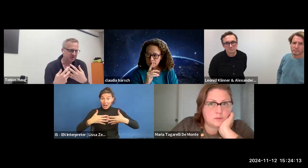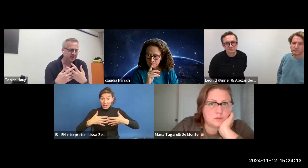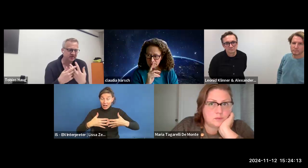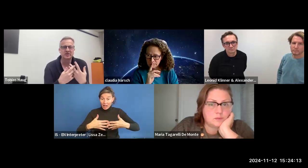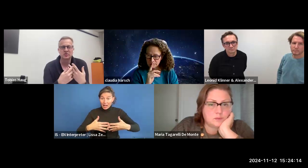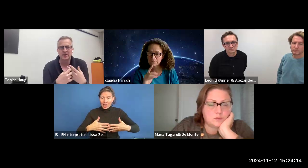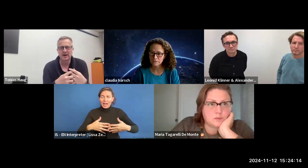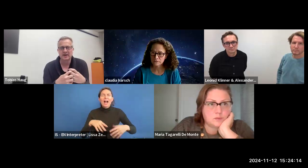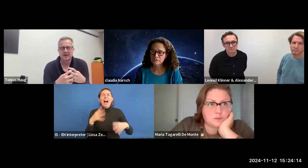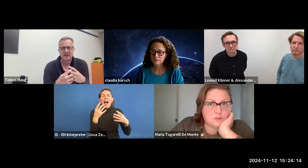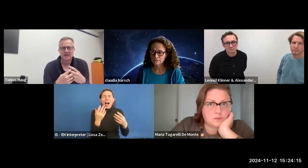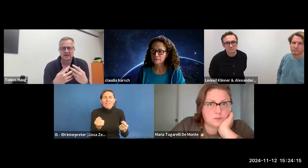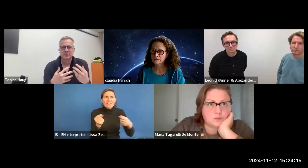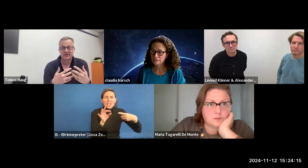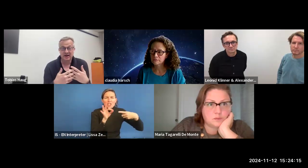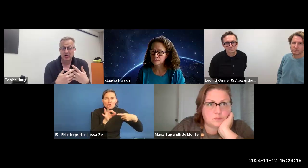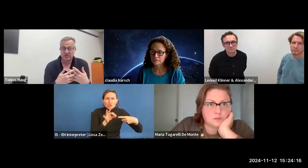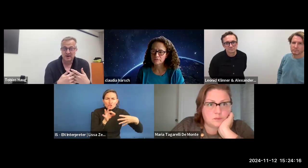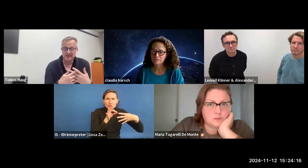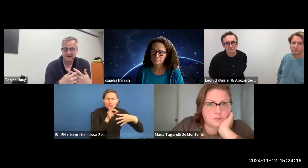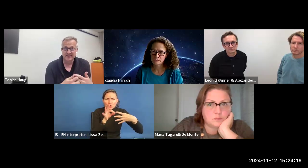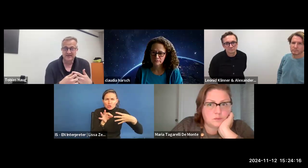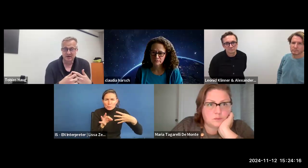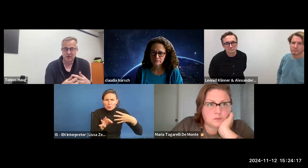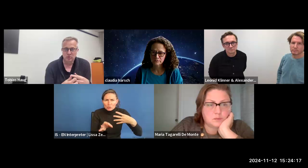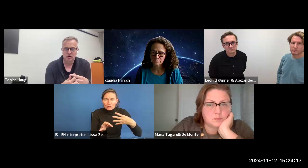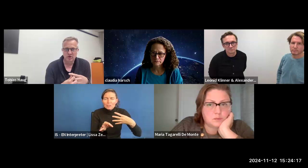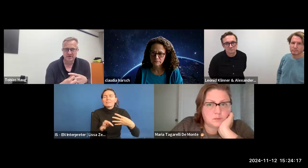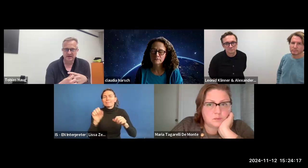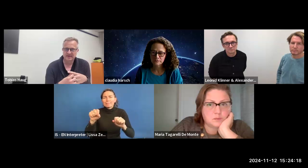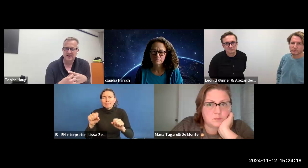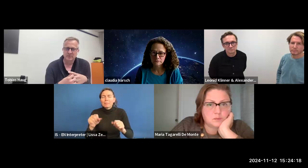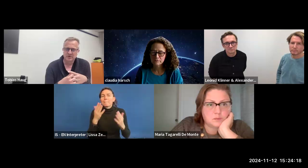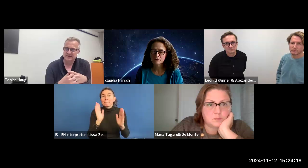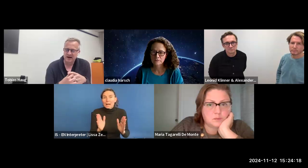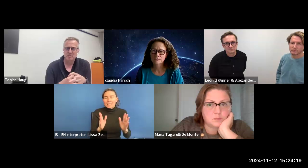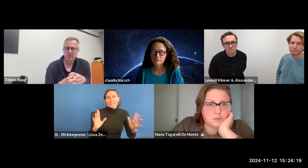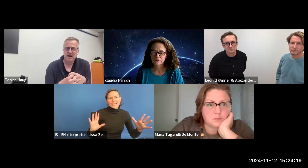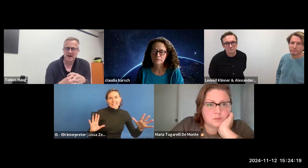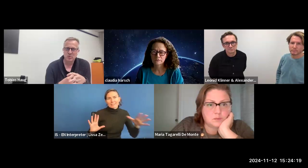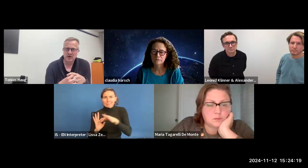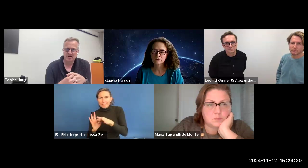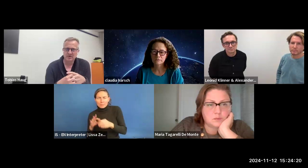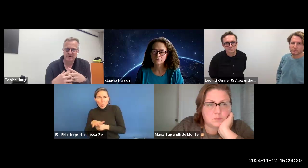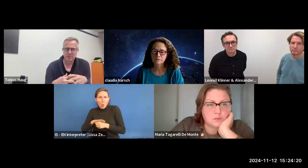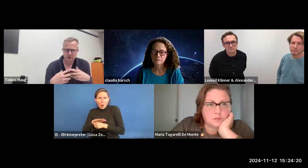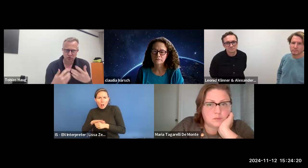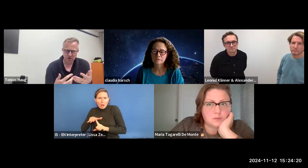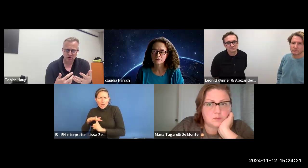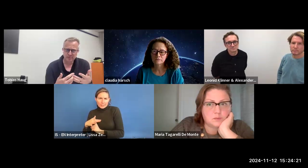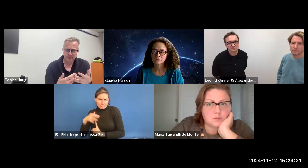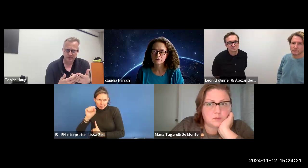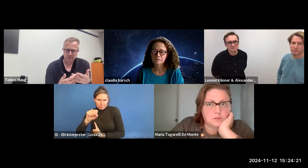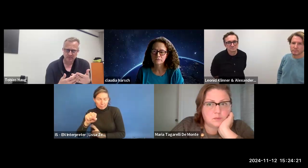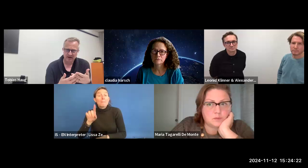identify descriptors, that you need to see how they make sense in your local context. Would the same apply when you